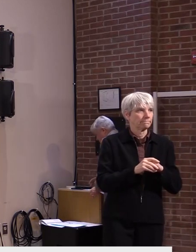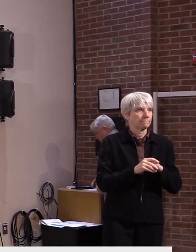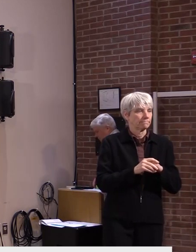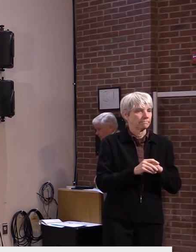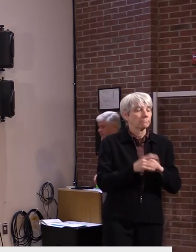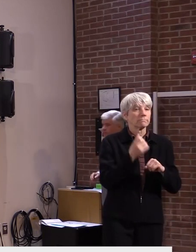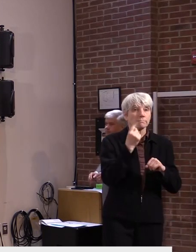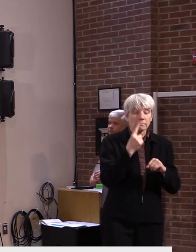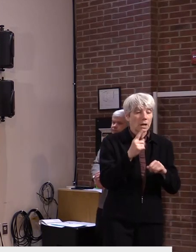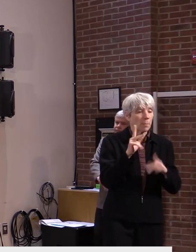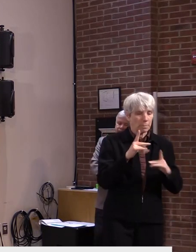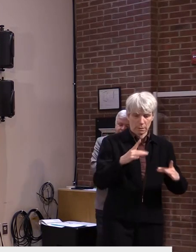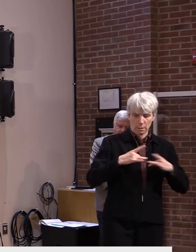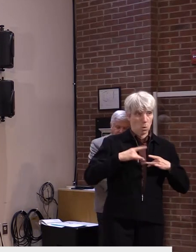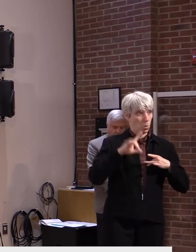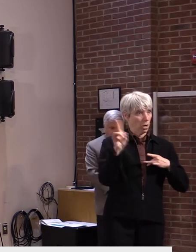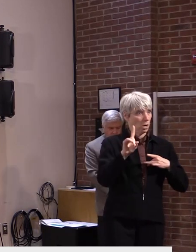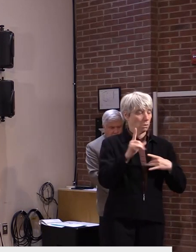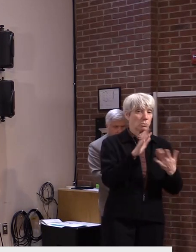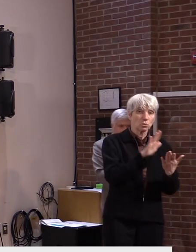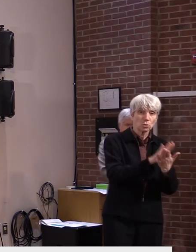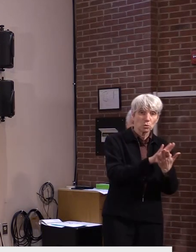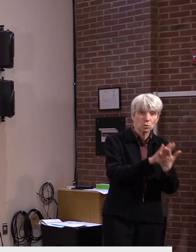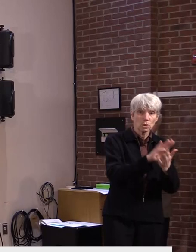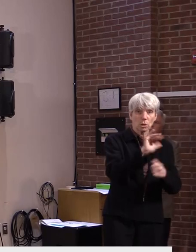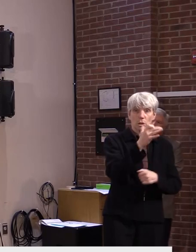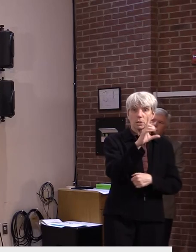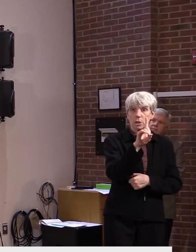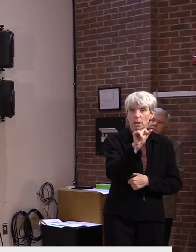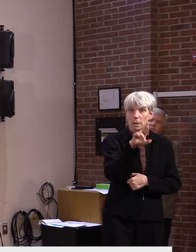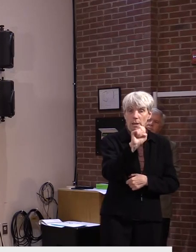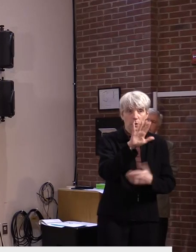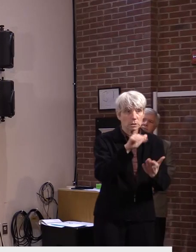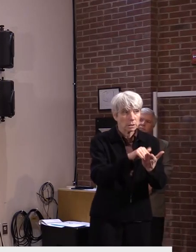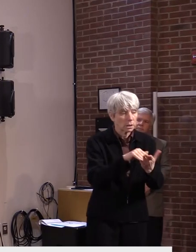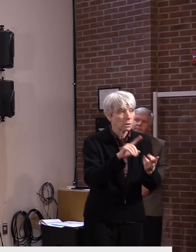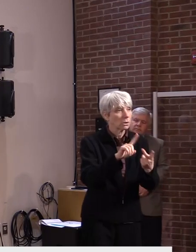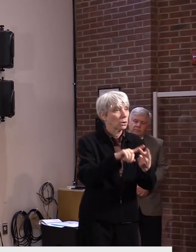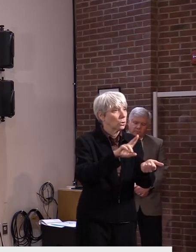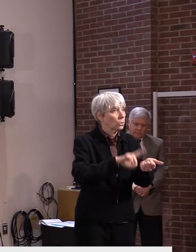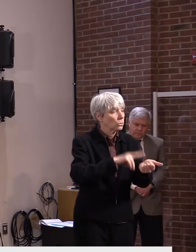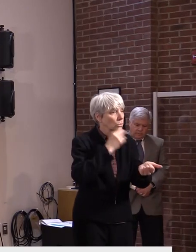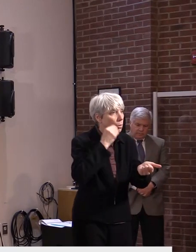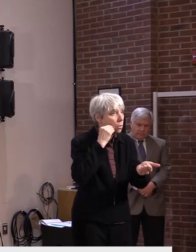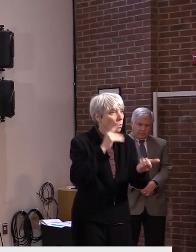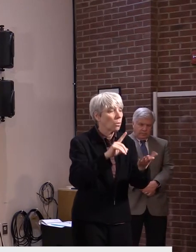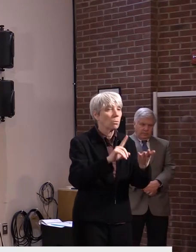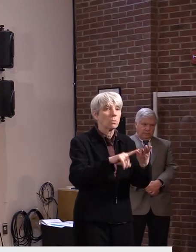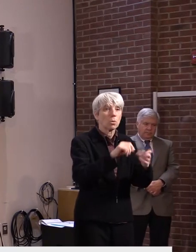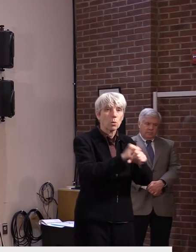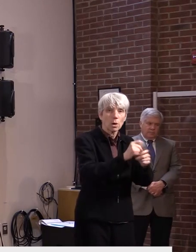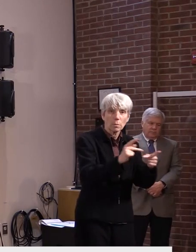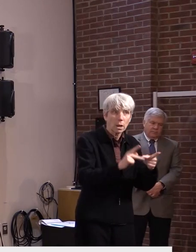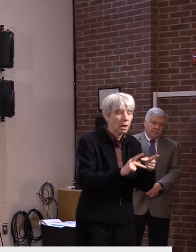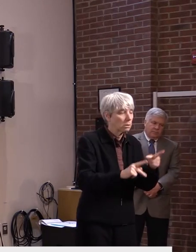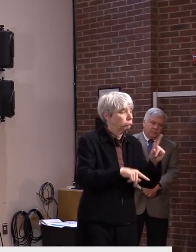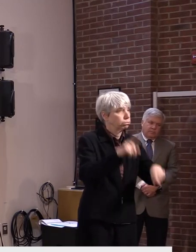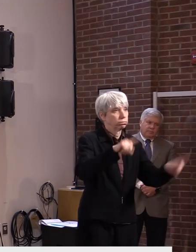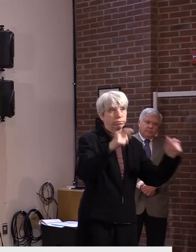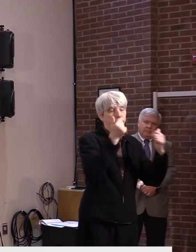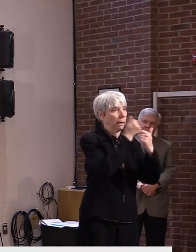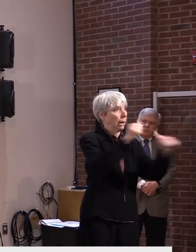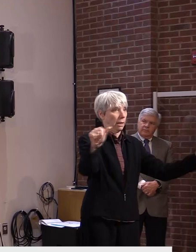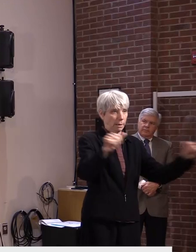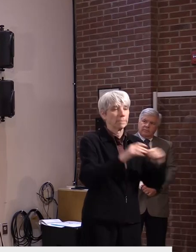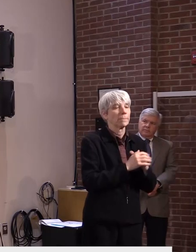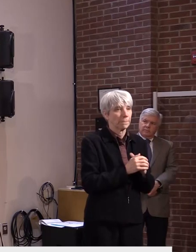of settings, from schools and child cares to long-term care facilities and workplaces. The majority